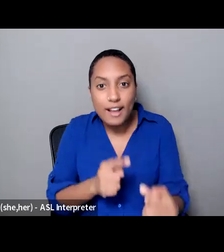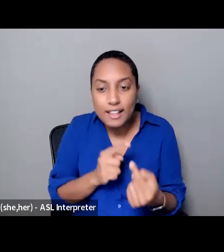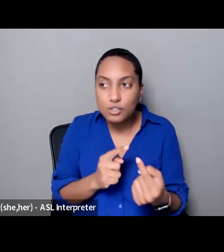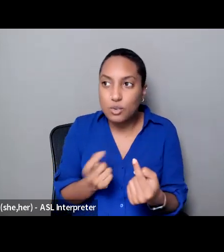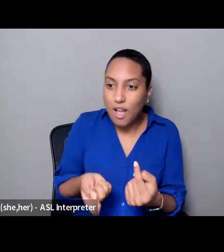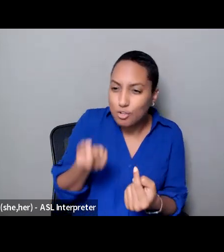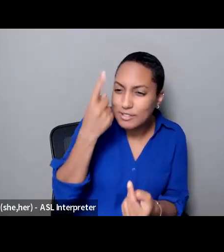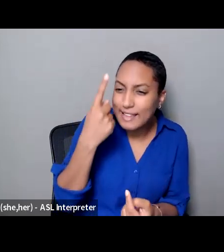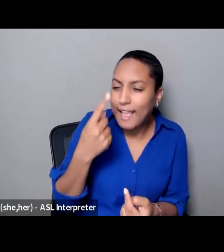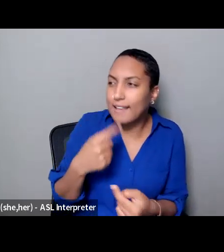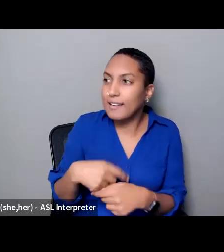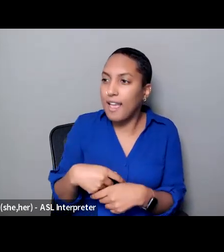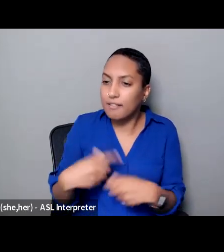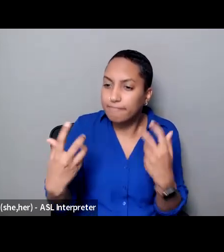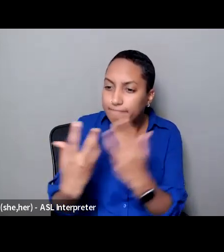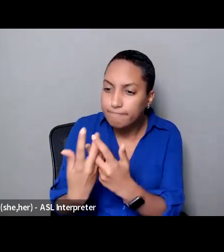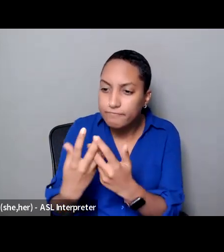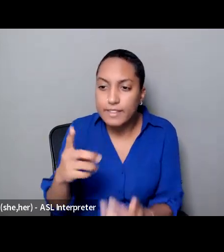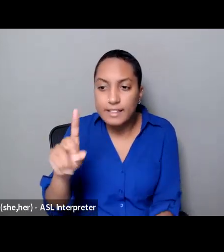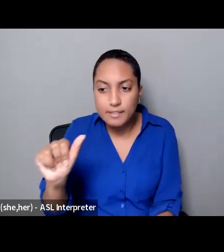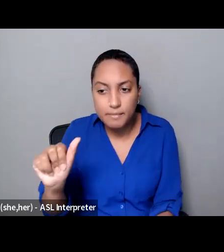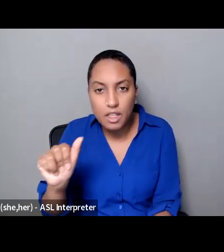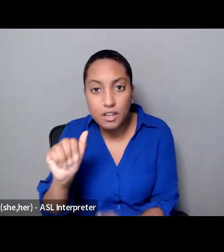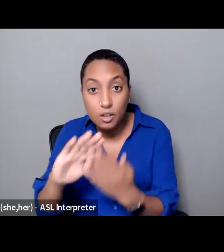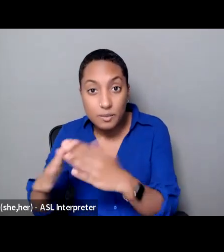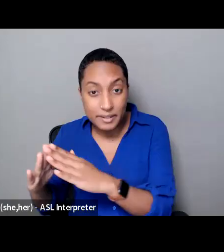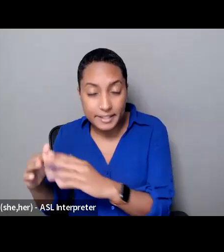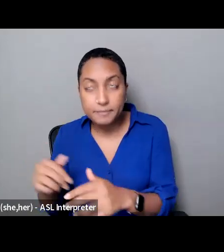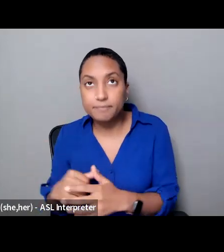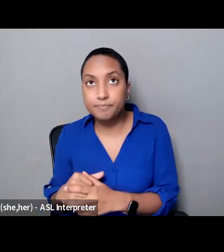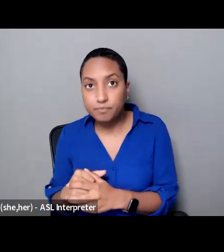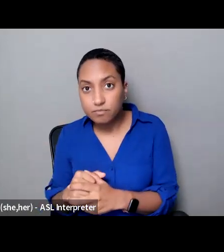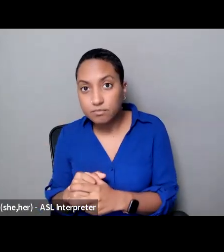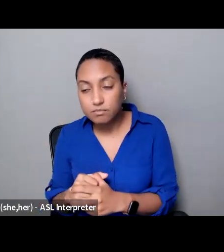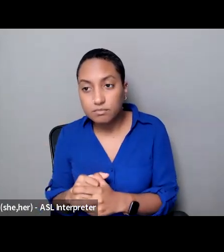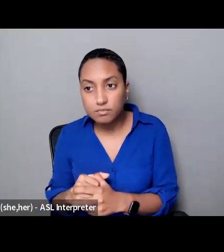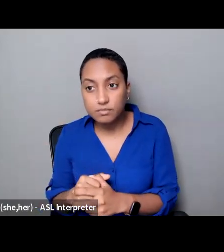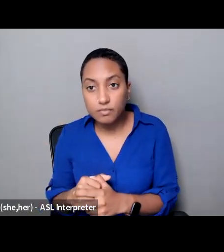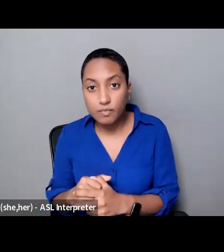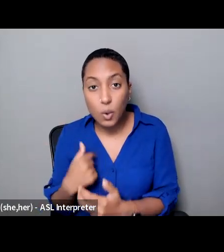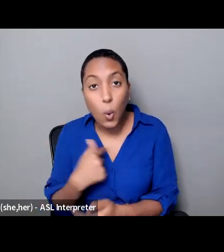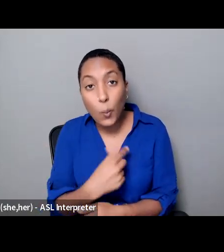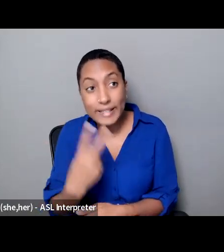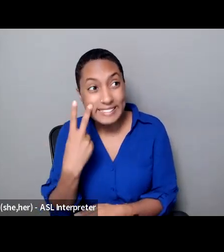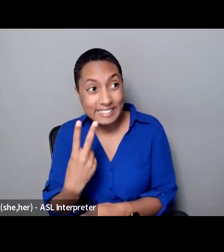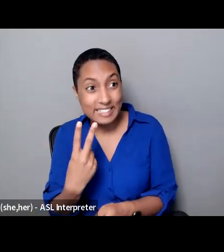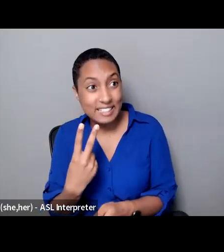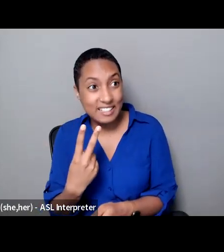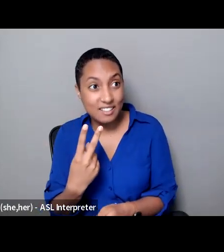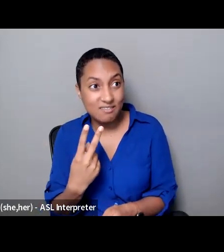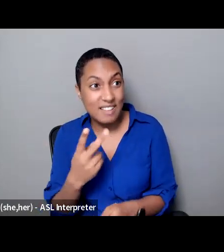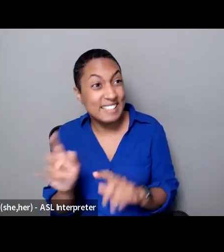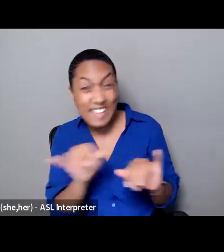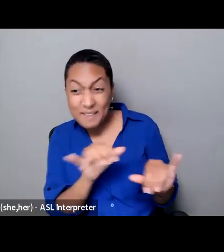community, sometimes what we see is that very thing that Daryl mentioned, which is that the